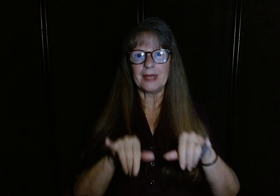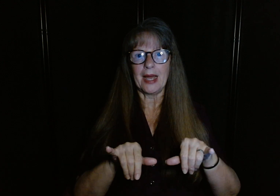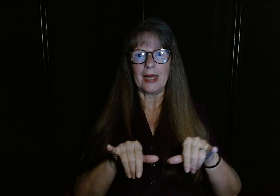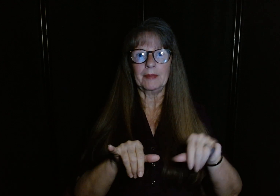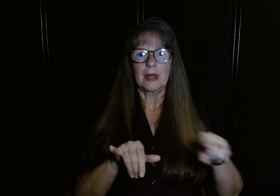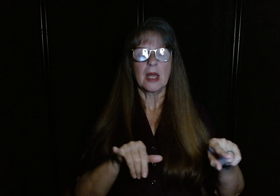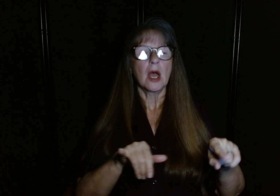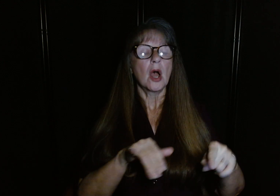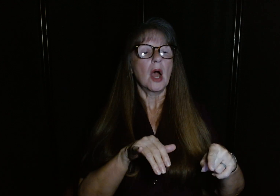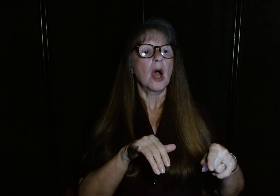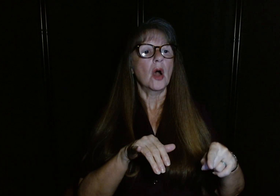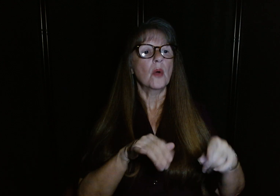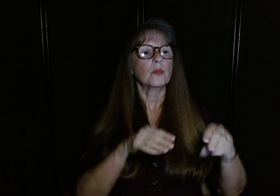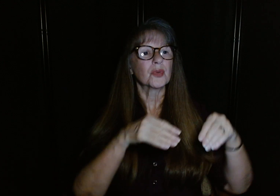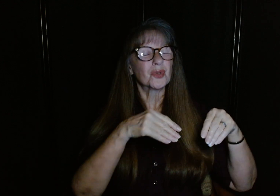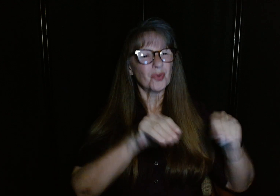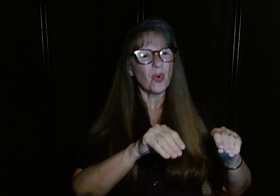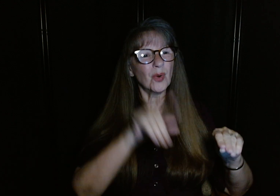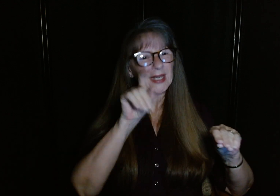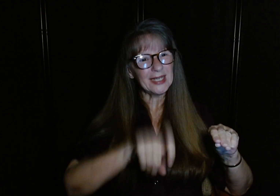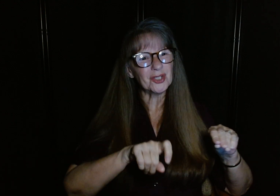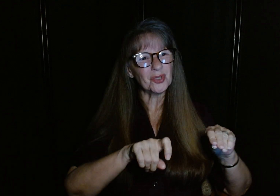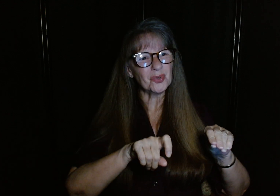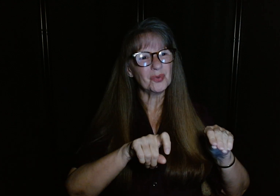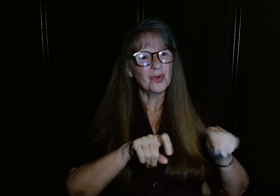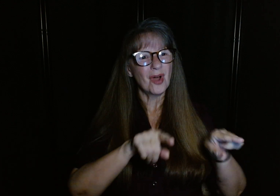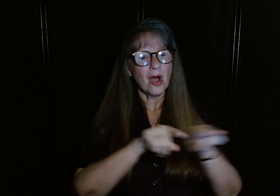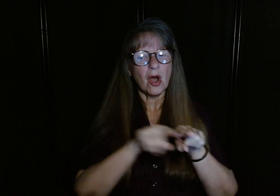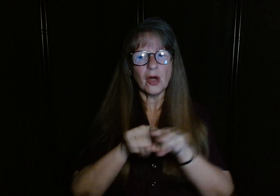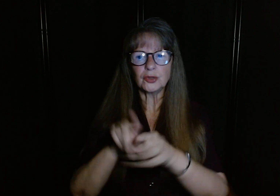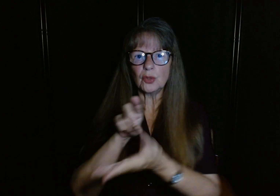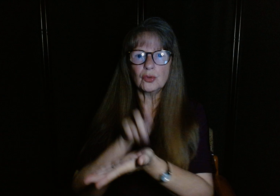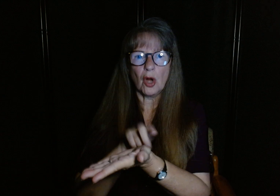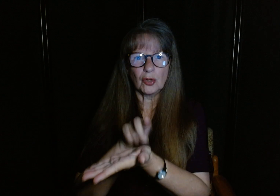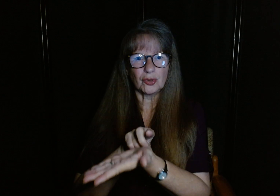time. Store need to, also doctor,